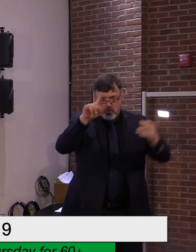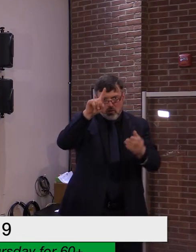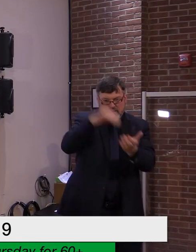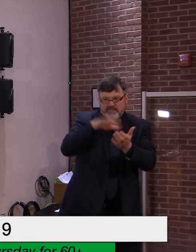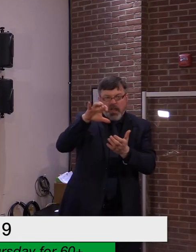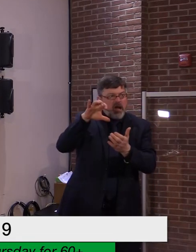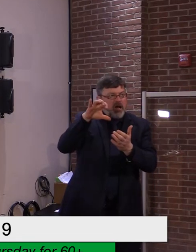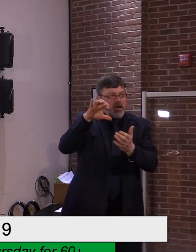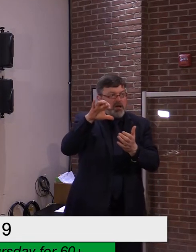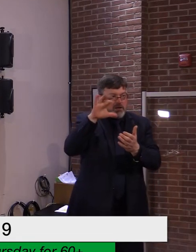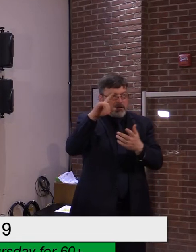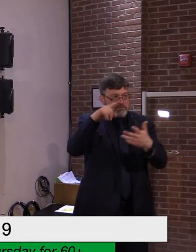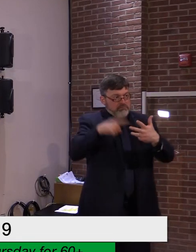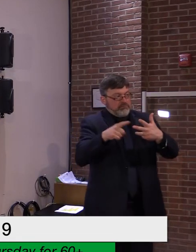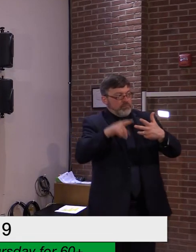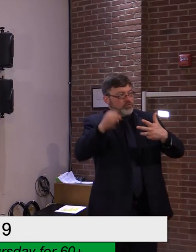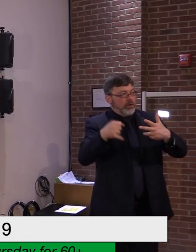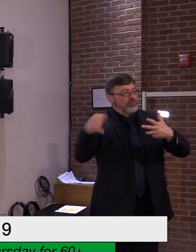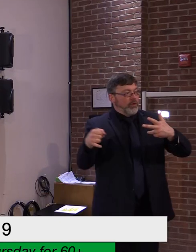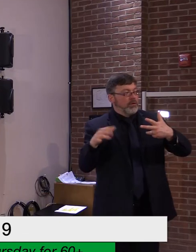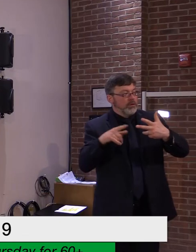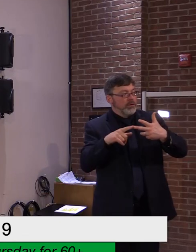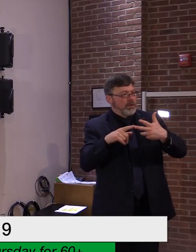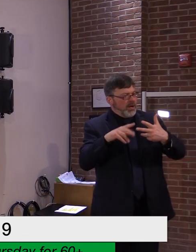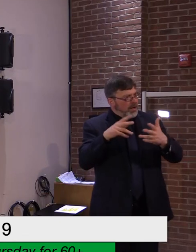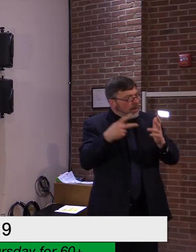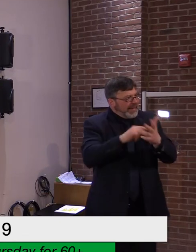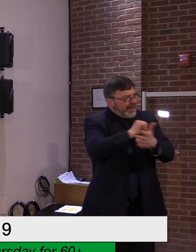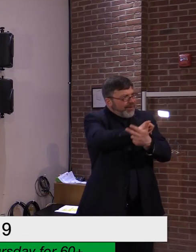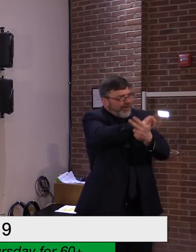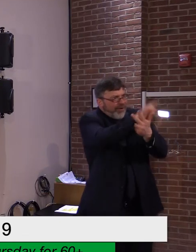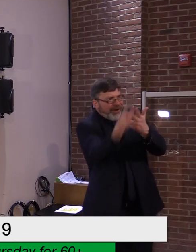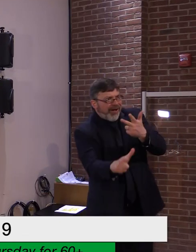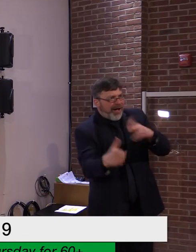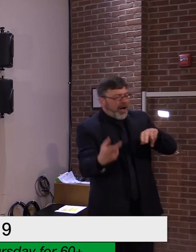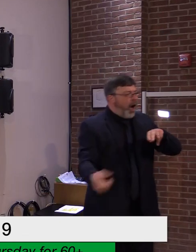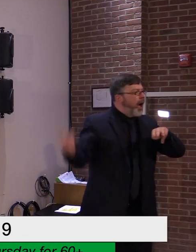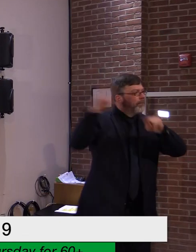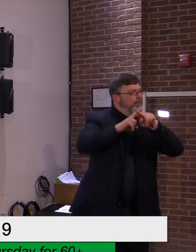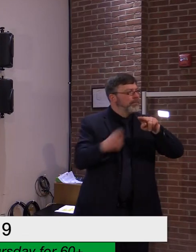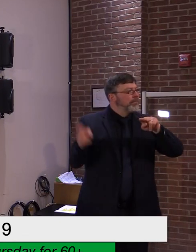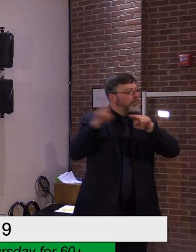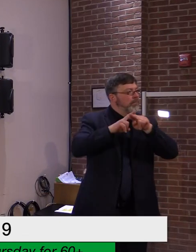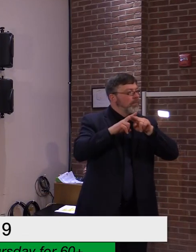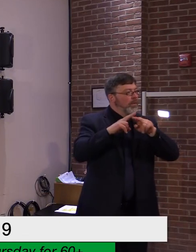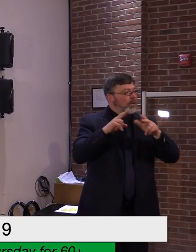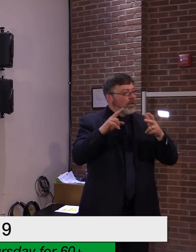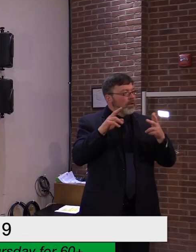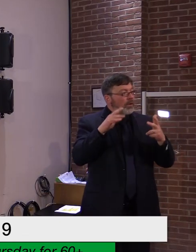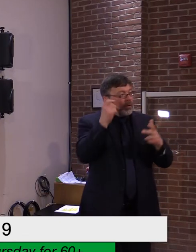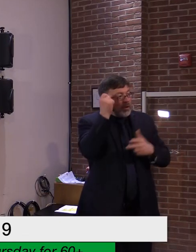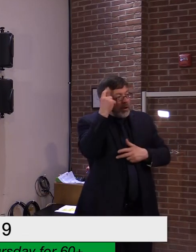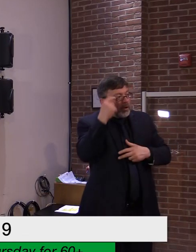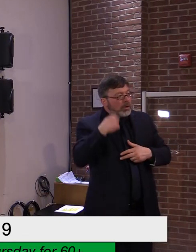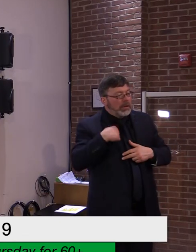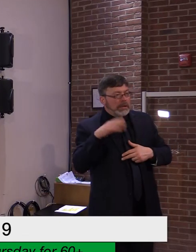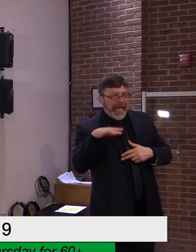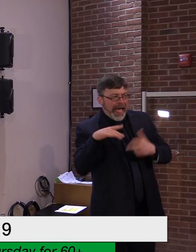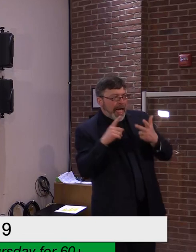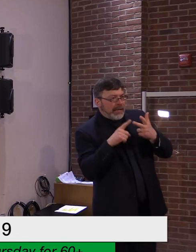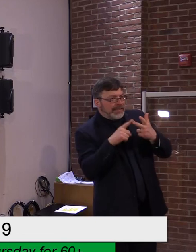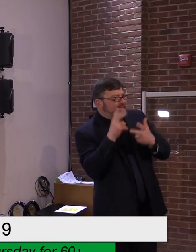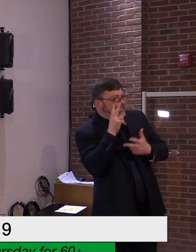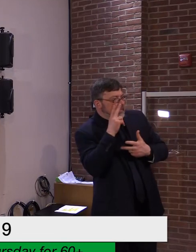increase in supply, especially with Johnson & Johnson, which we haven't seen since the beginning, that's about 5,000